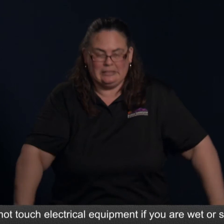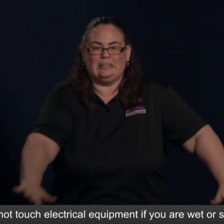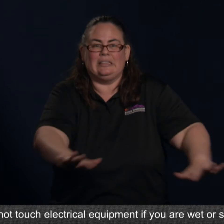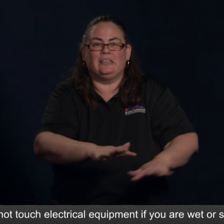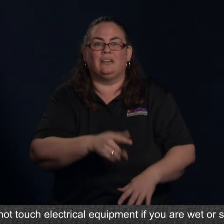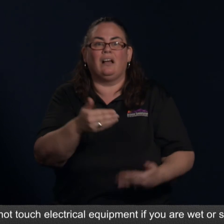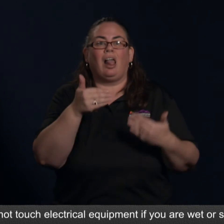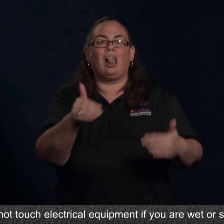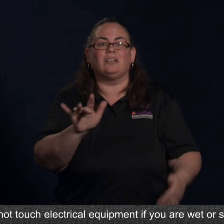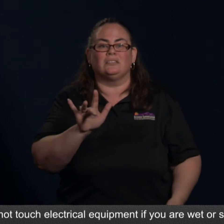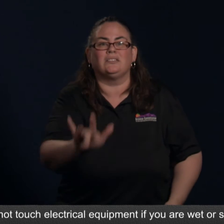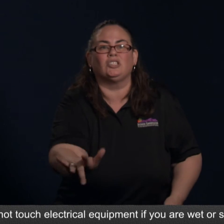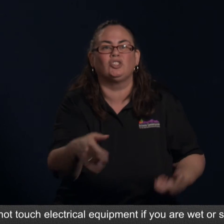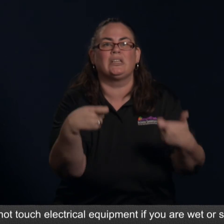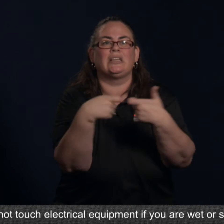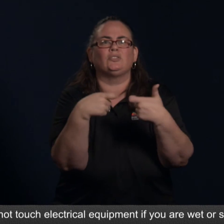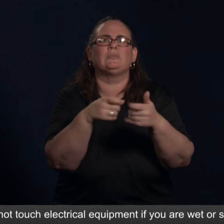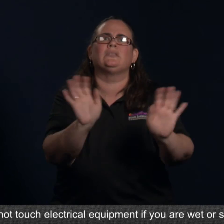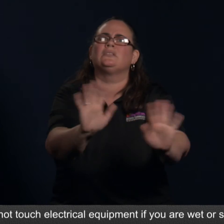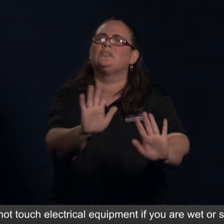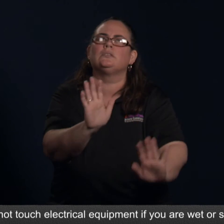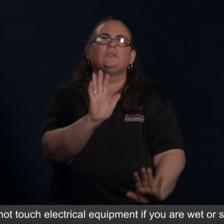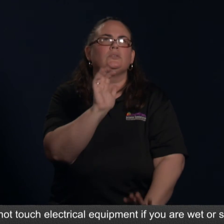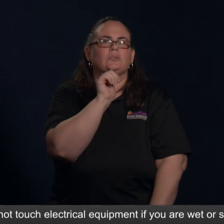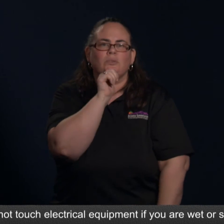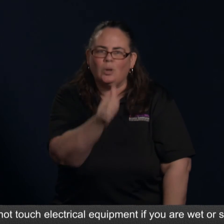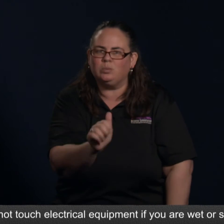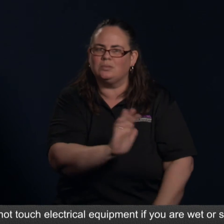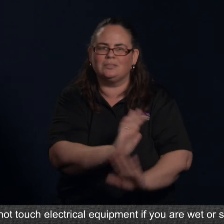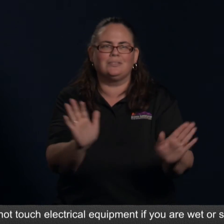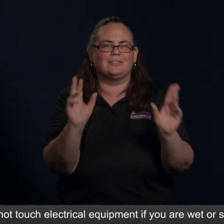Do not touch electrical equipment if you are wet or